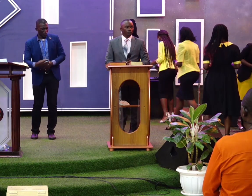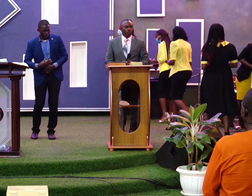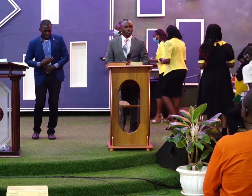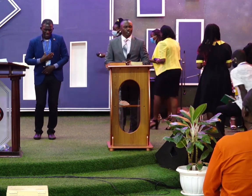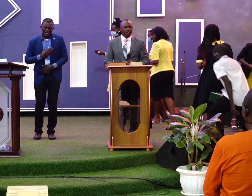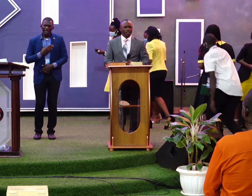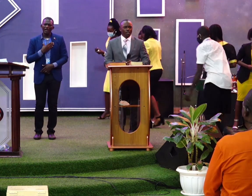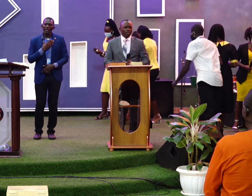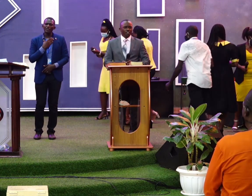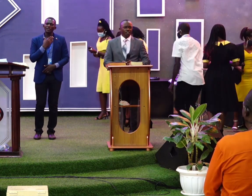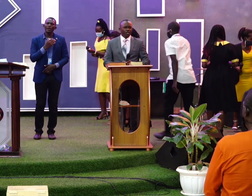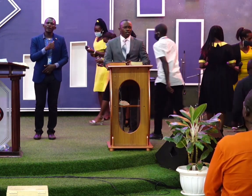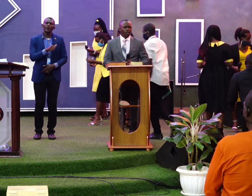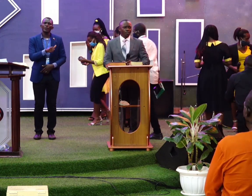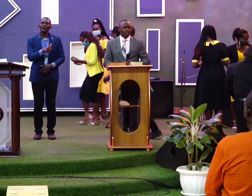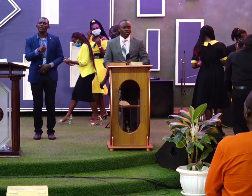ngabocha